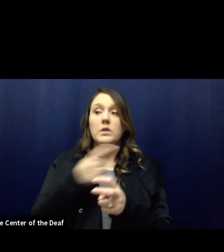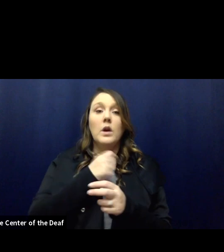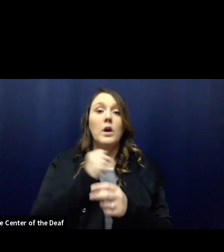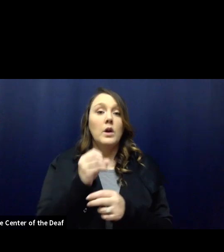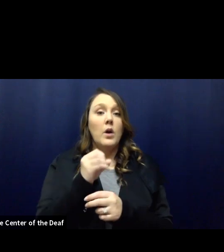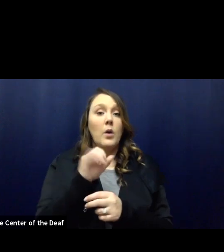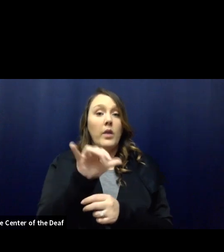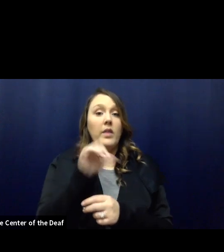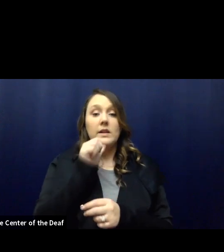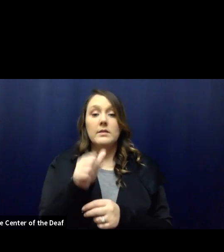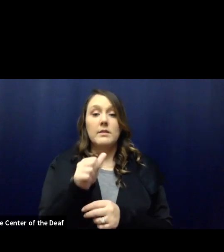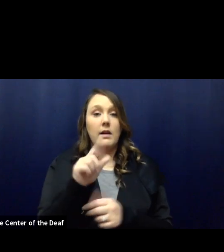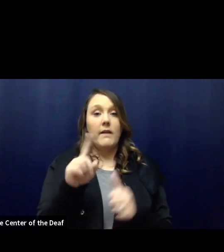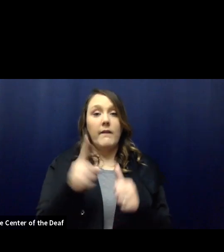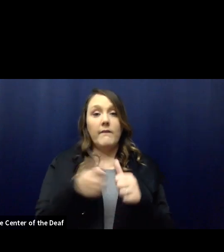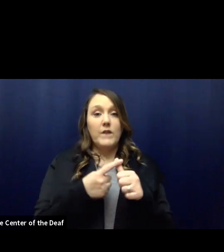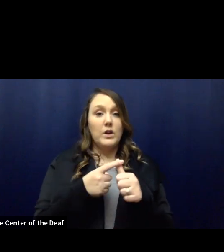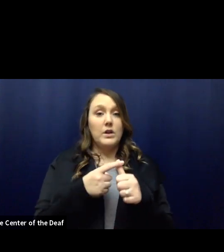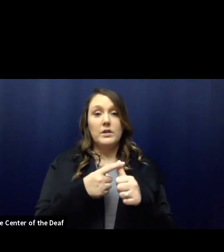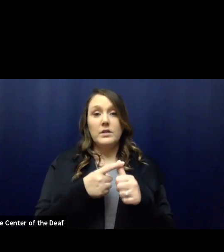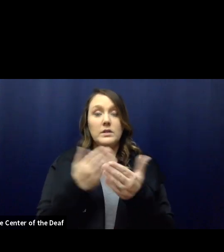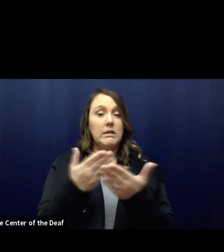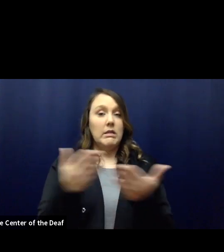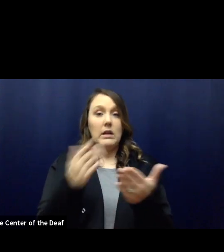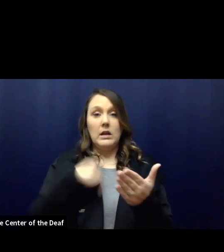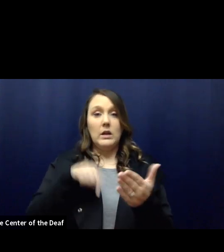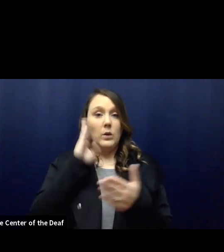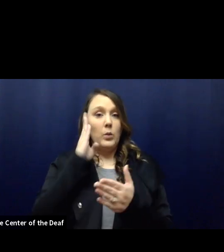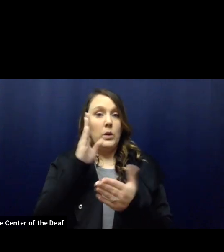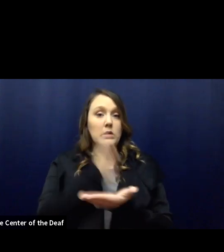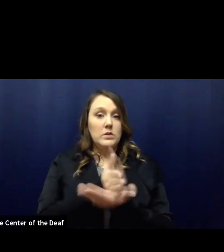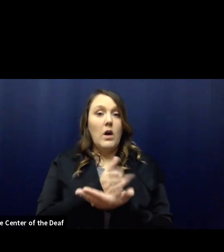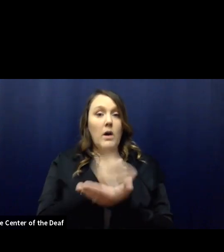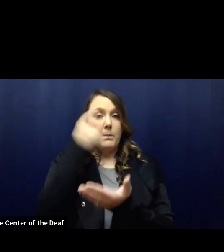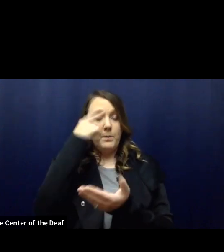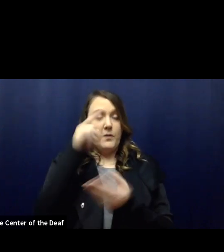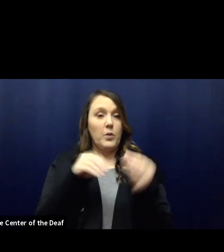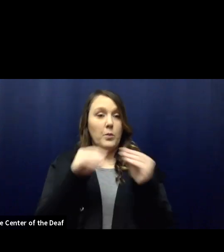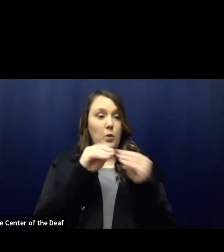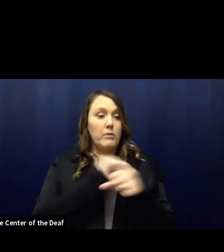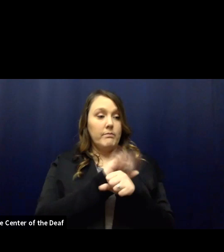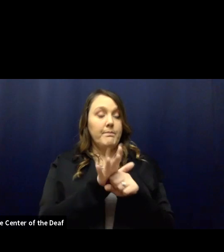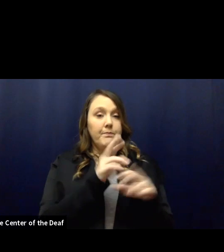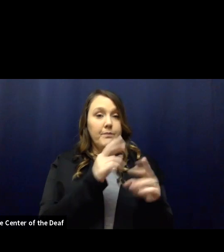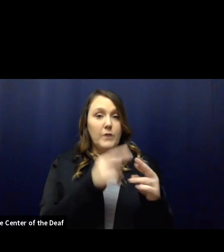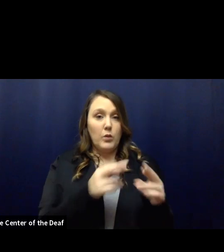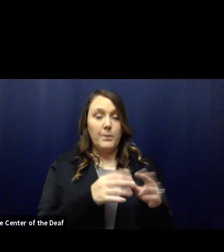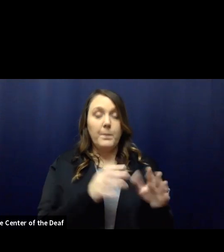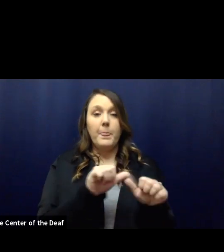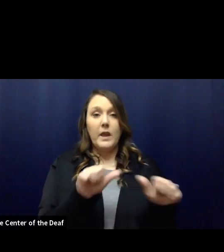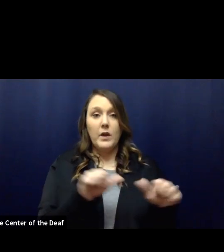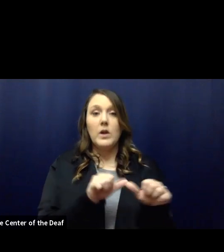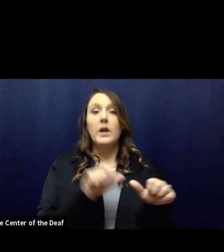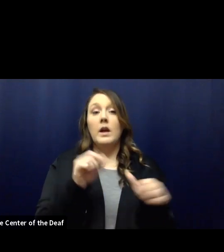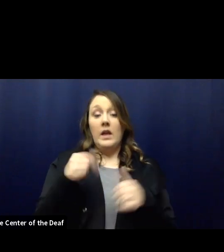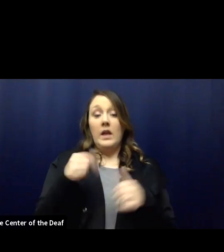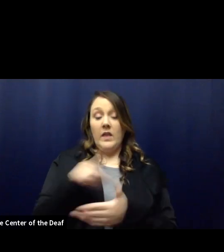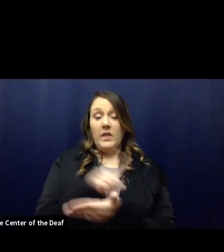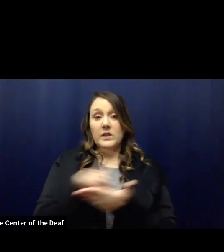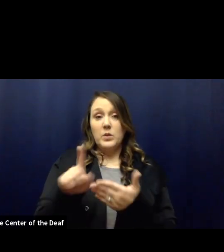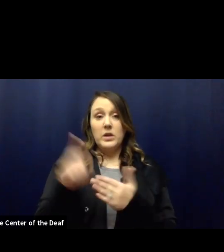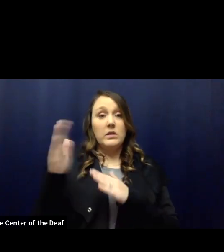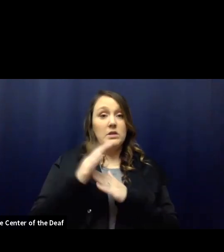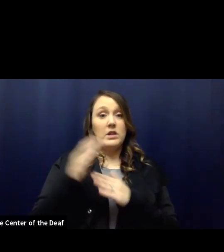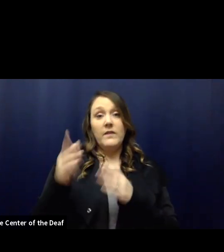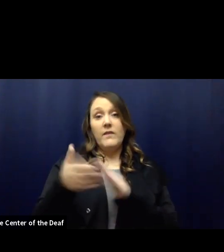not the first lever we're going to pull to create capacity. Just this week, our Chief Operating Officer and